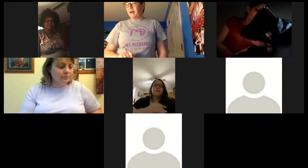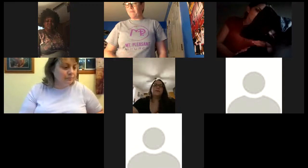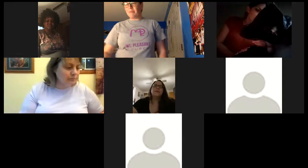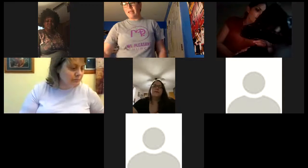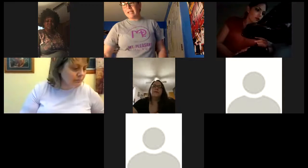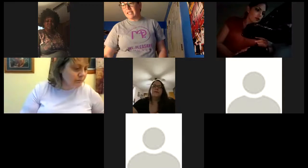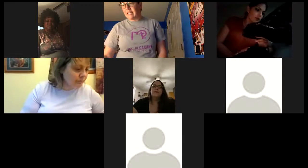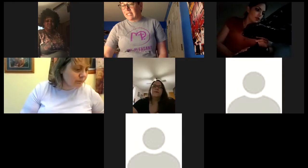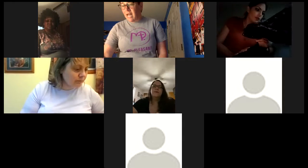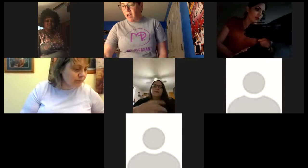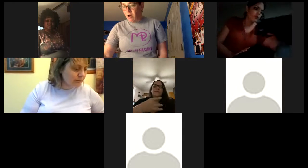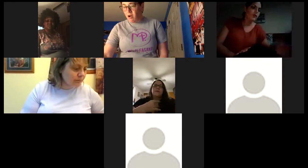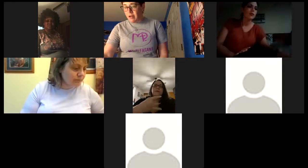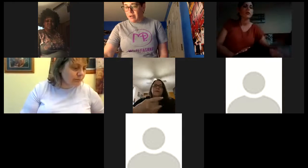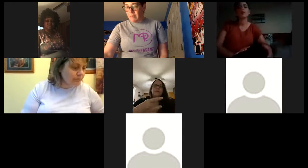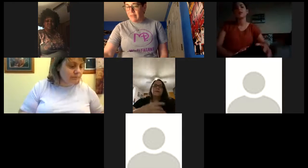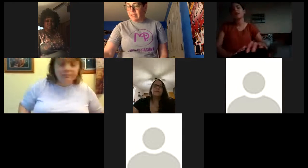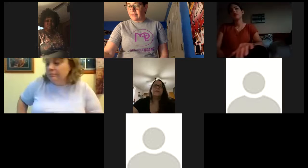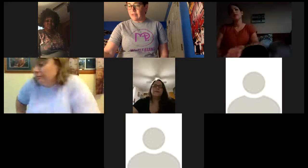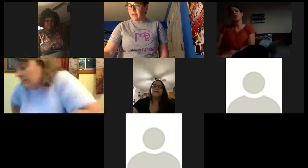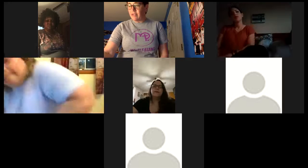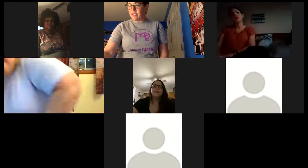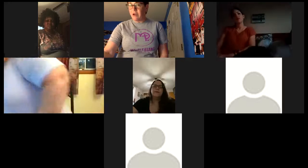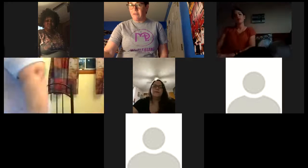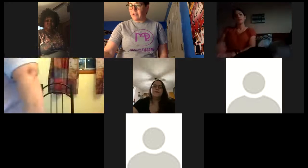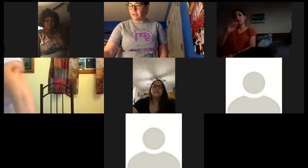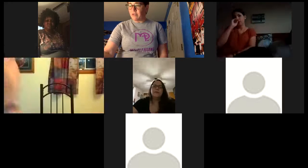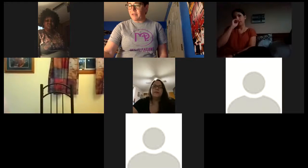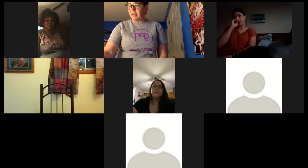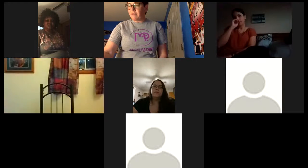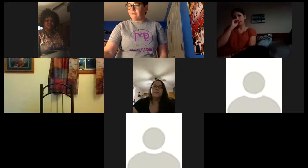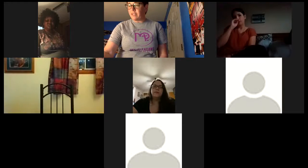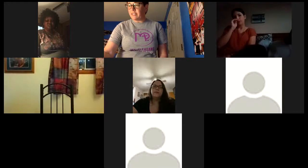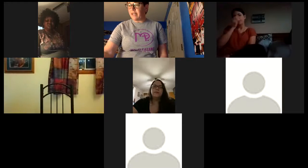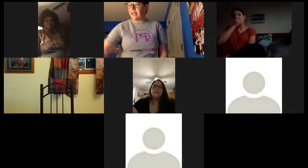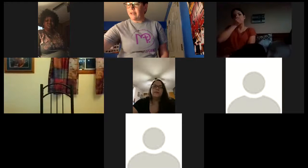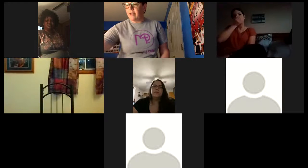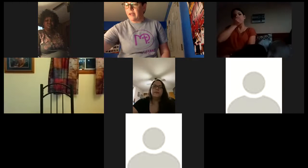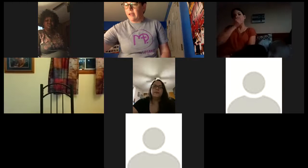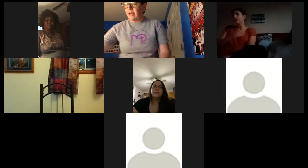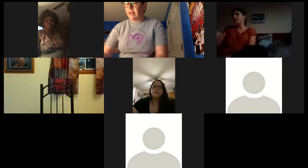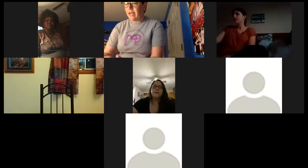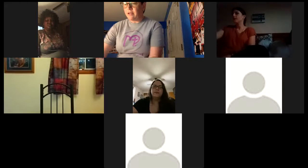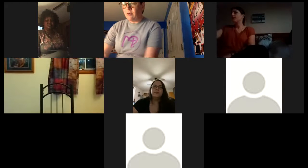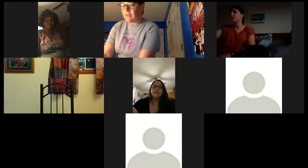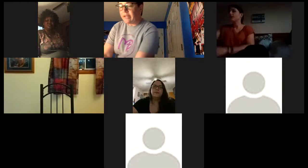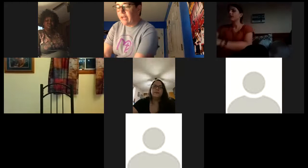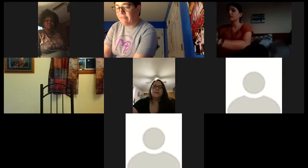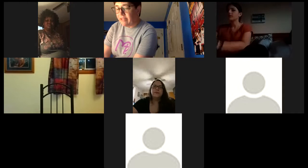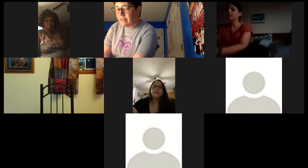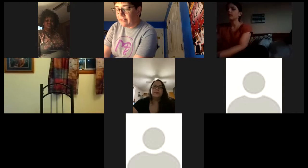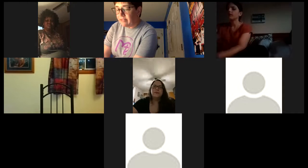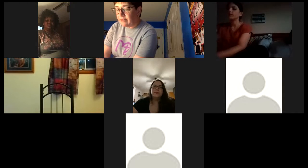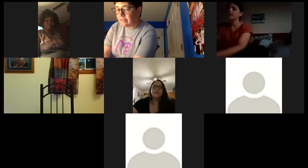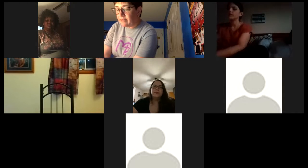So, but like I said, it's not on my list. I erased it off of there. So I'm going to have to fix that and add don't like. I